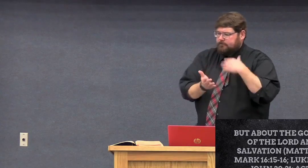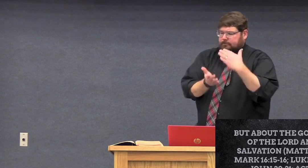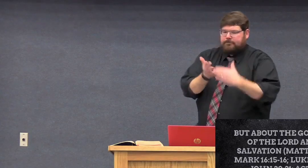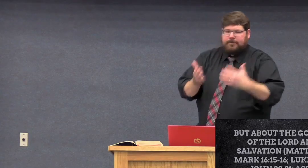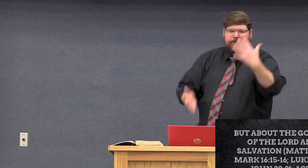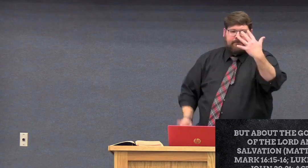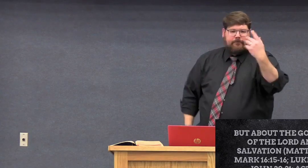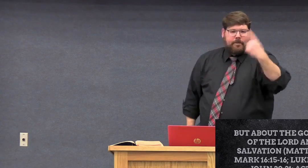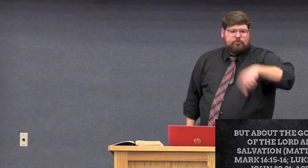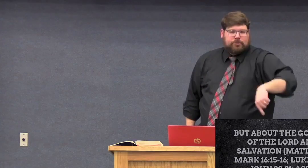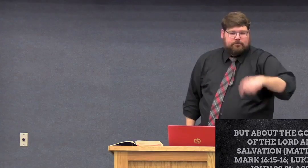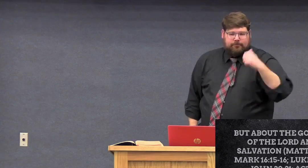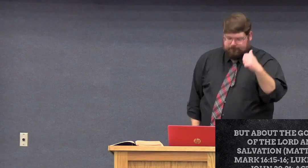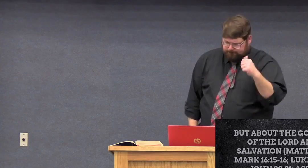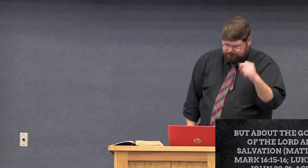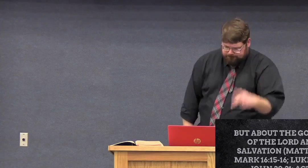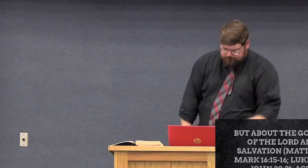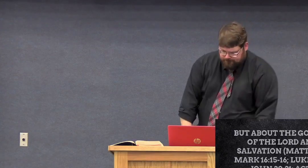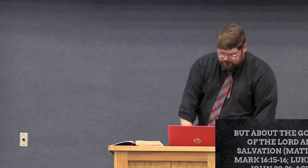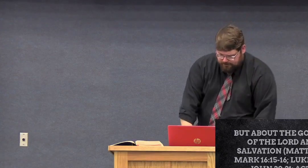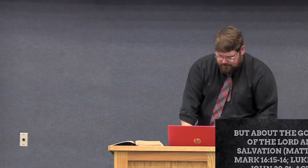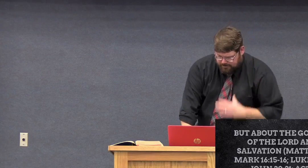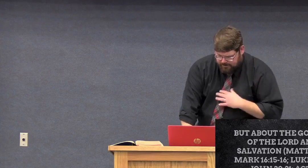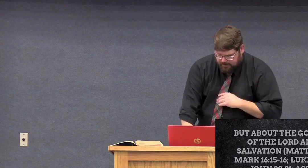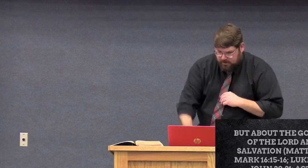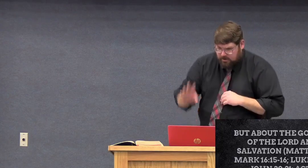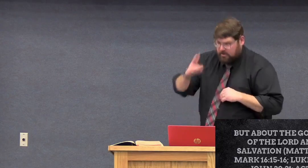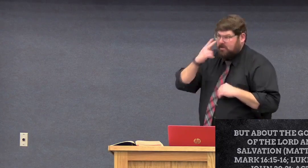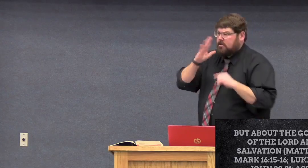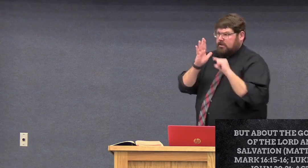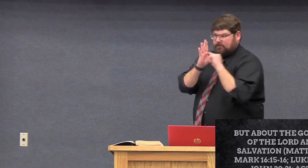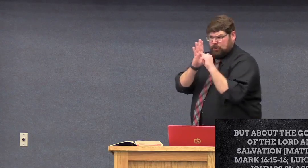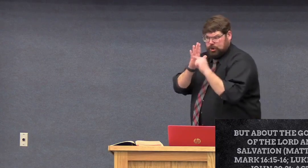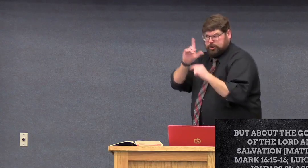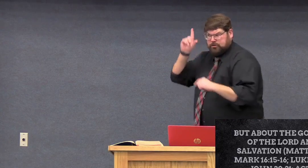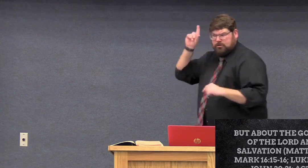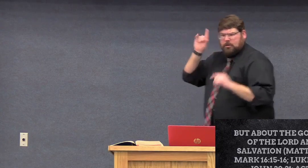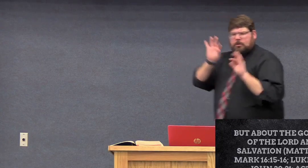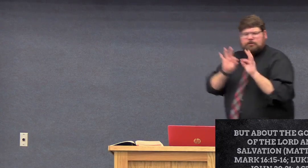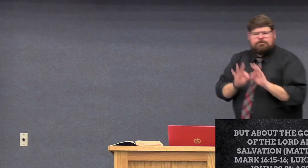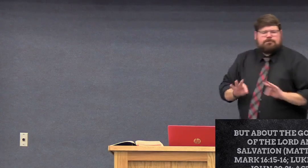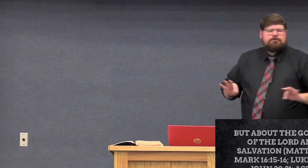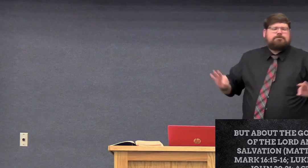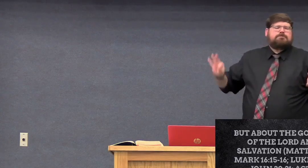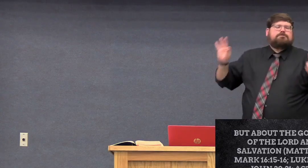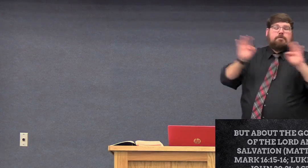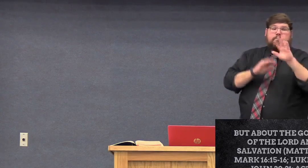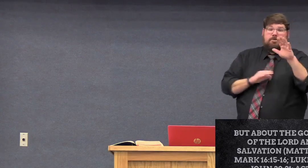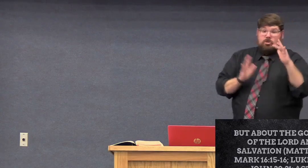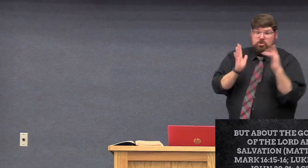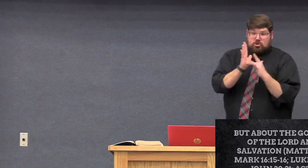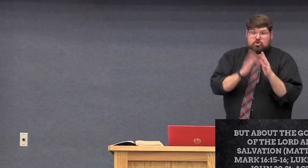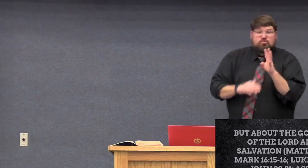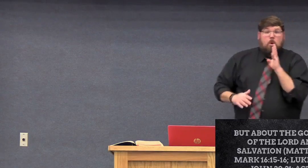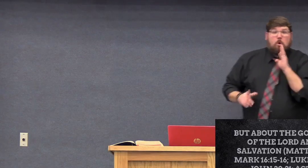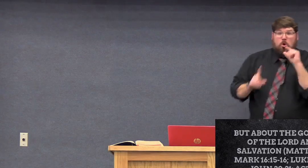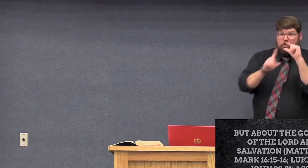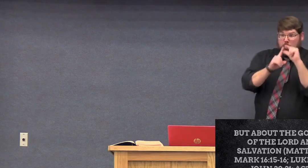And then we'll go ahead and close here just for sake of time. And so we'll finish this up next week. But this is important. When